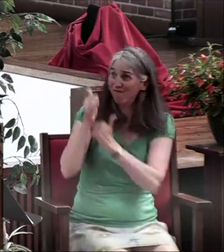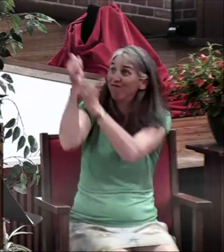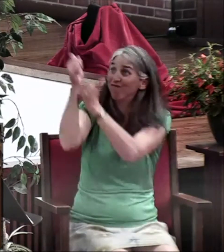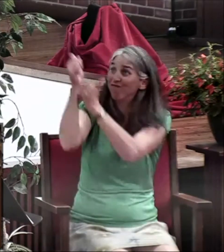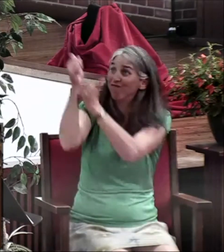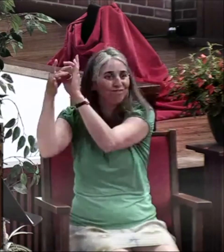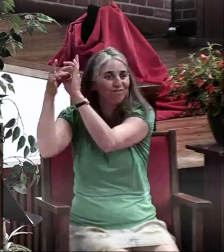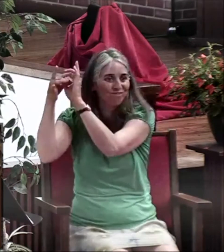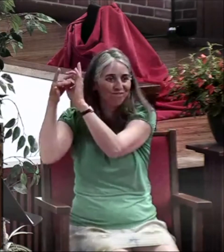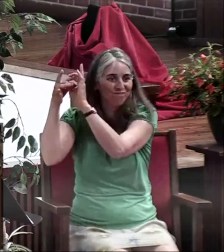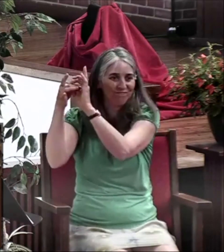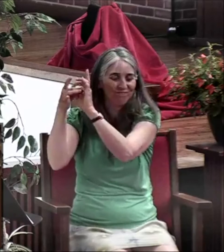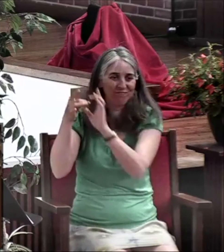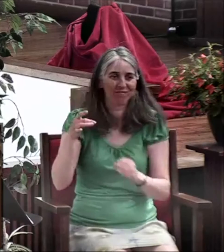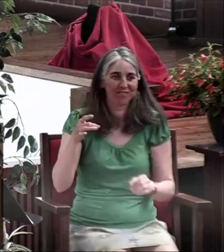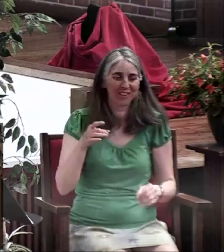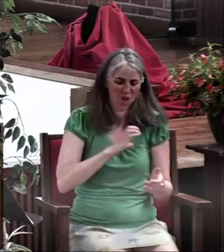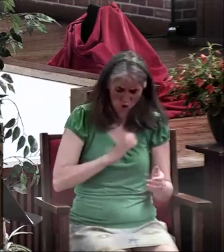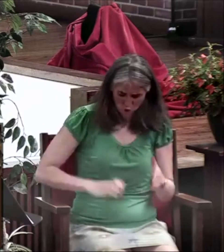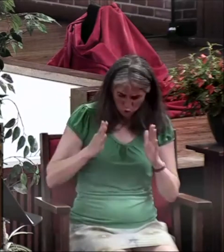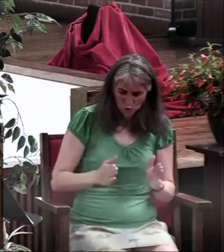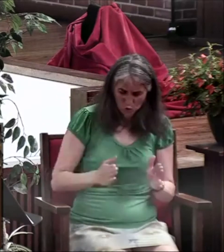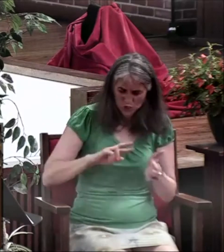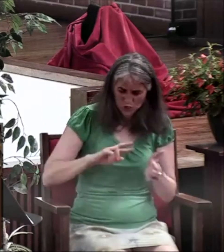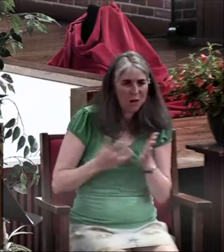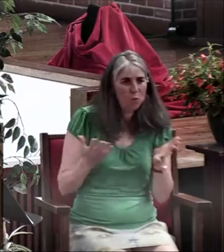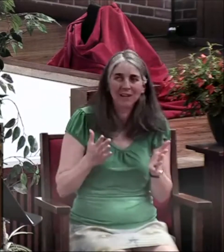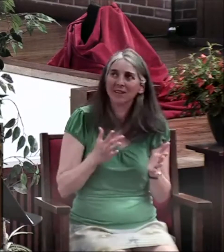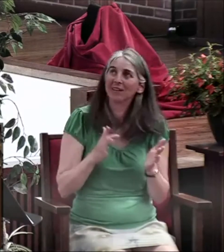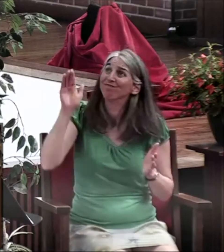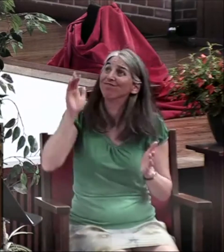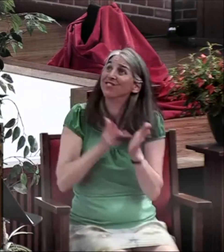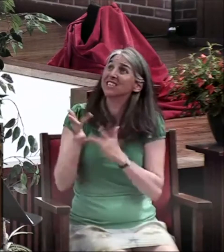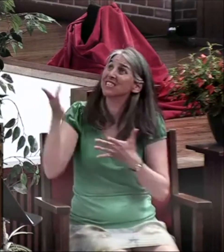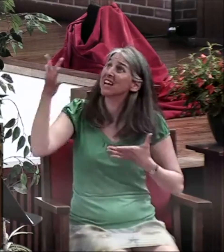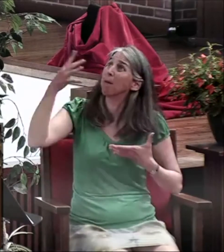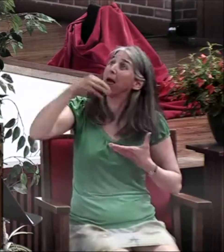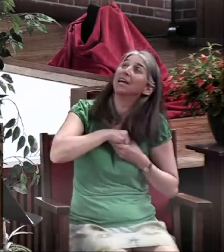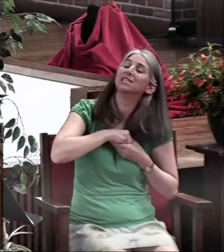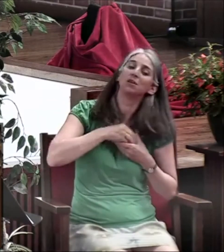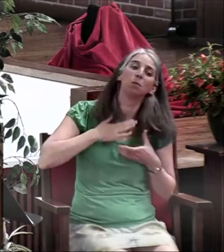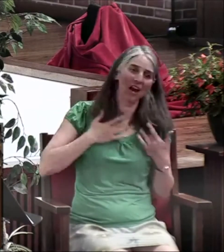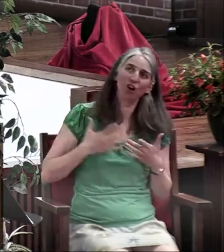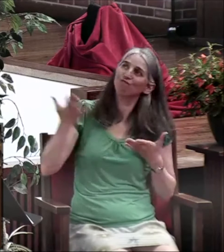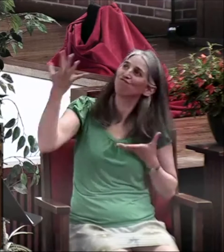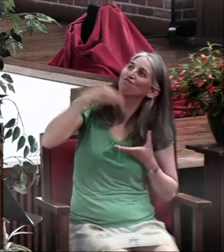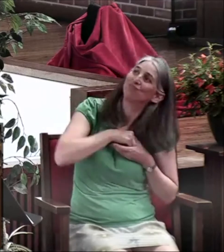Christianity is really saying, "Lord Jesus, come into my heart. Come into my heart.